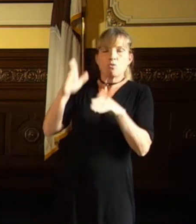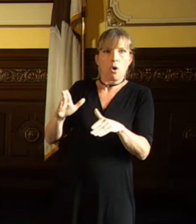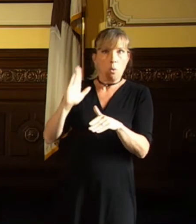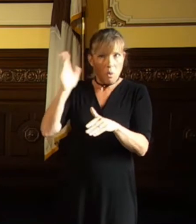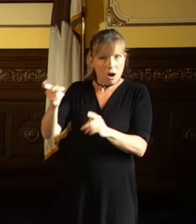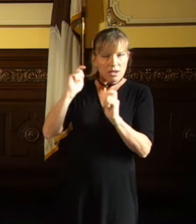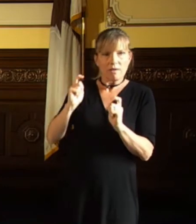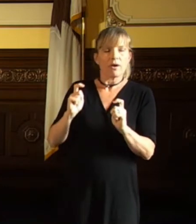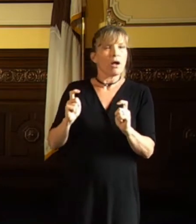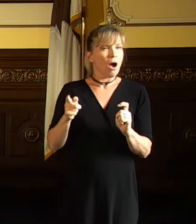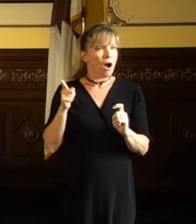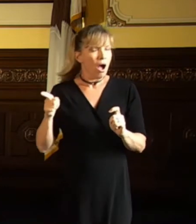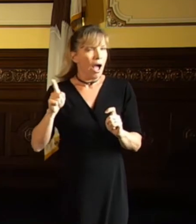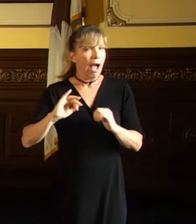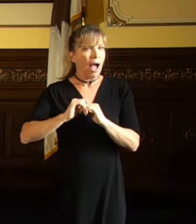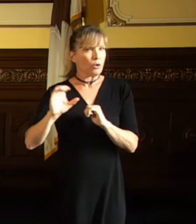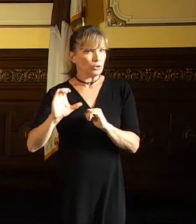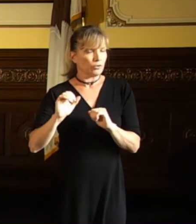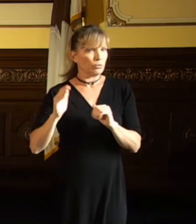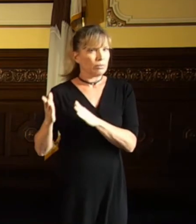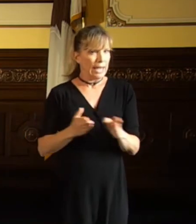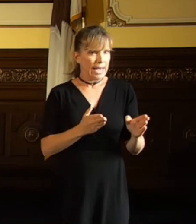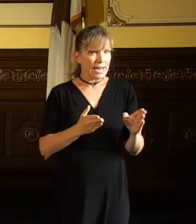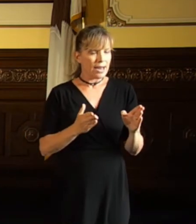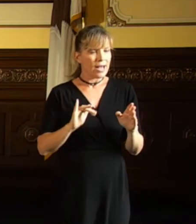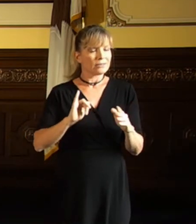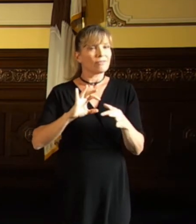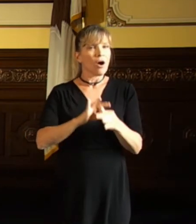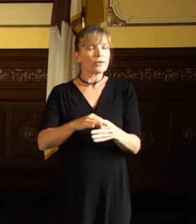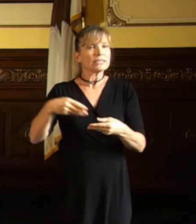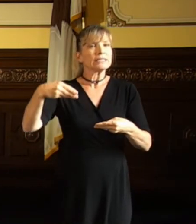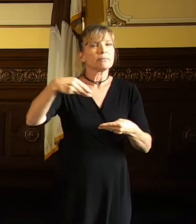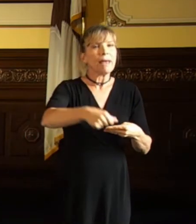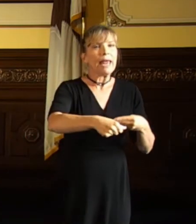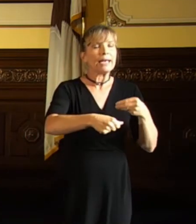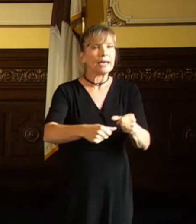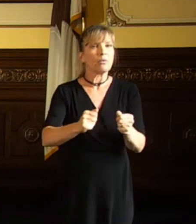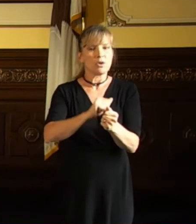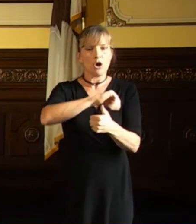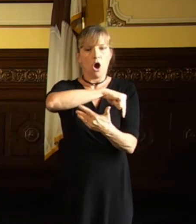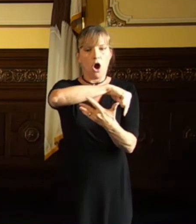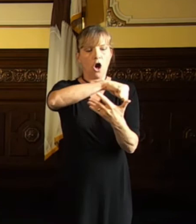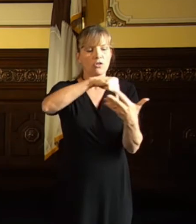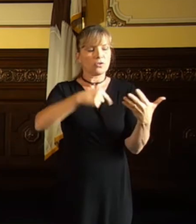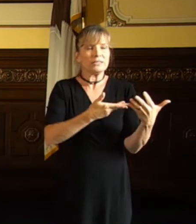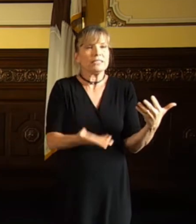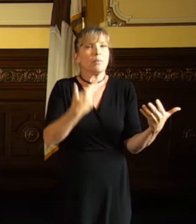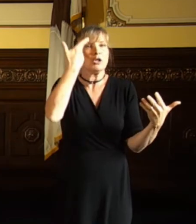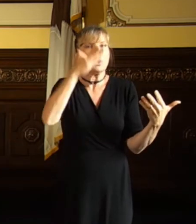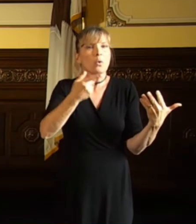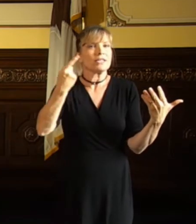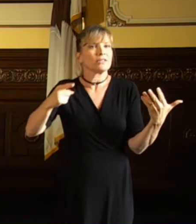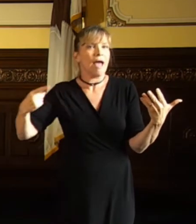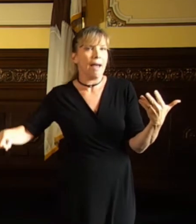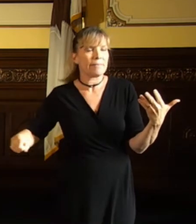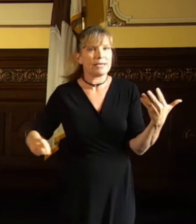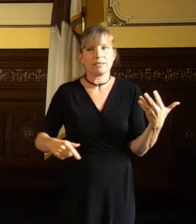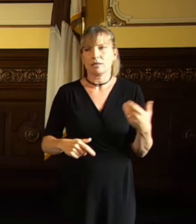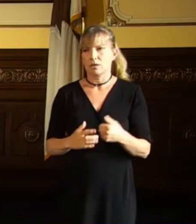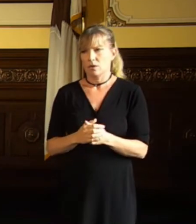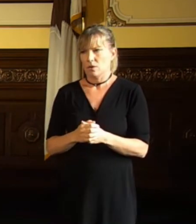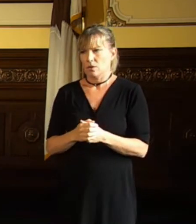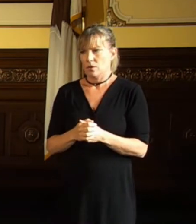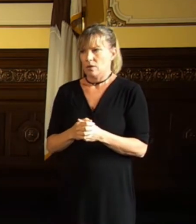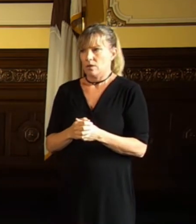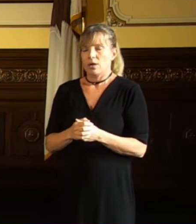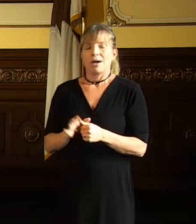how conservative do you plan to be in terms of spending with all of those outliers, those monster question marks?